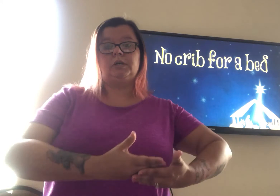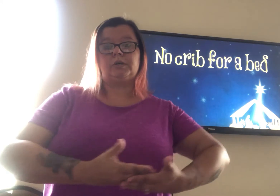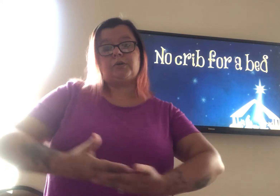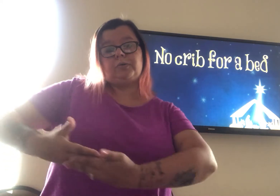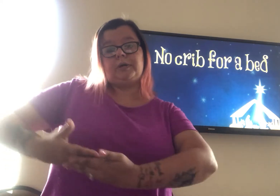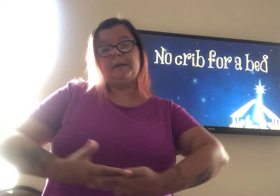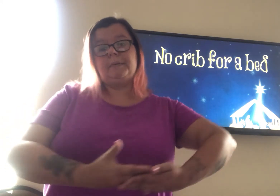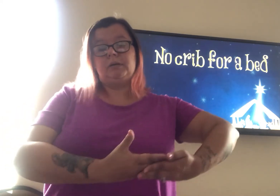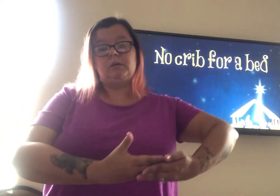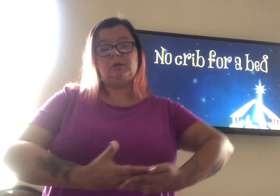Crib.